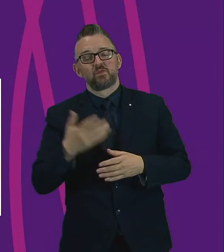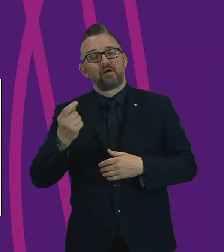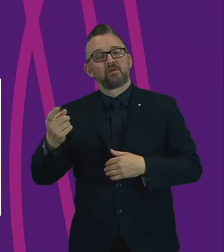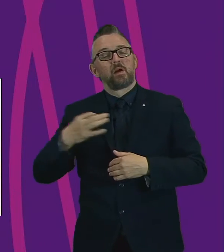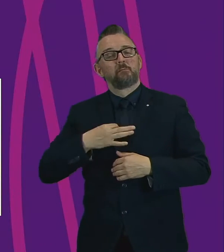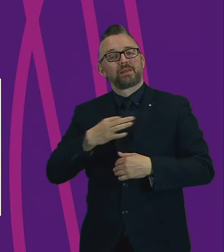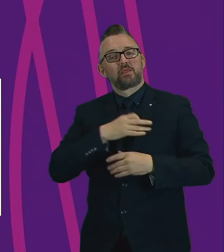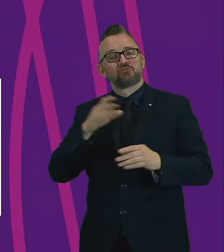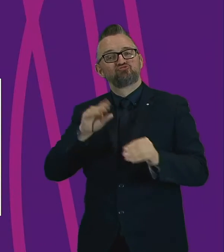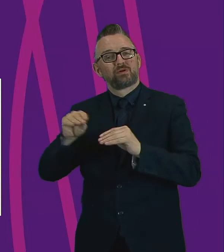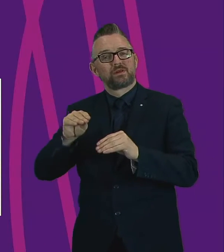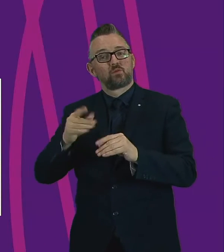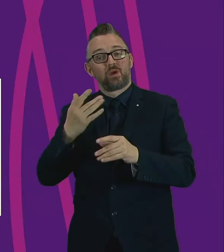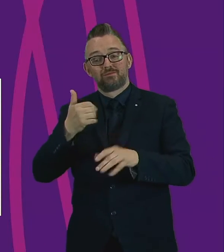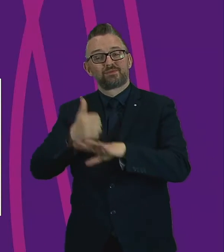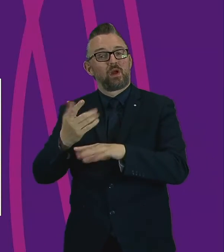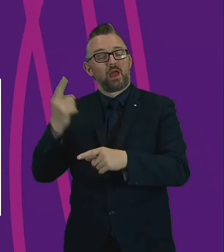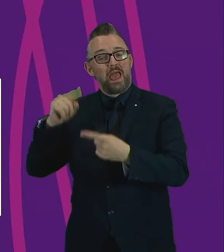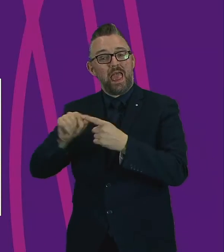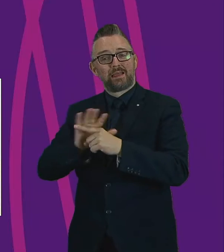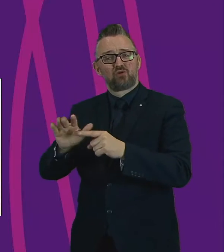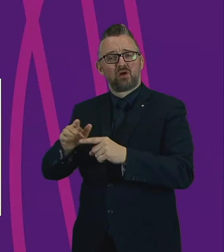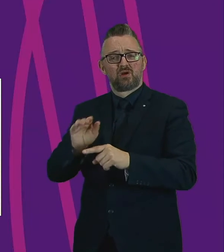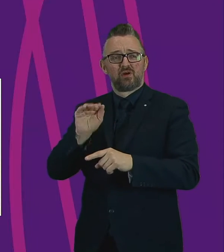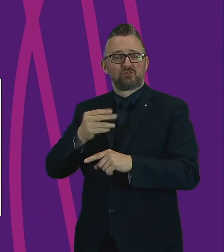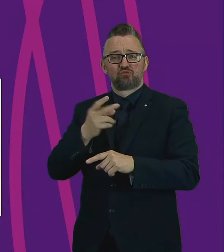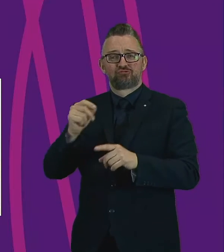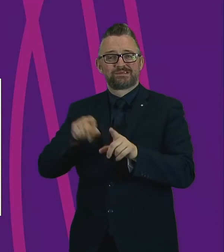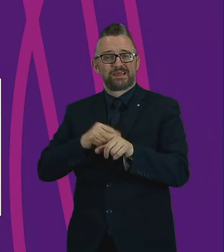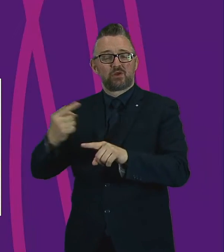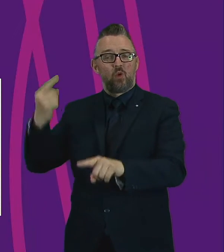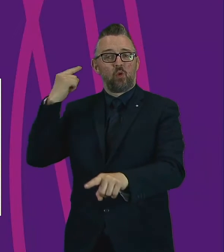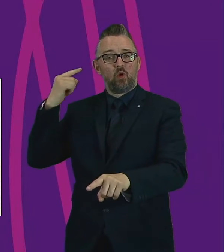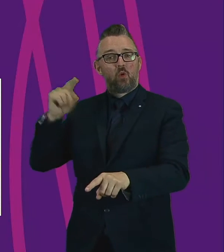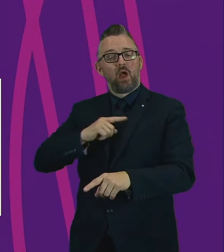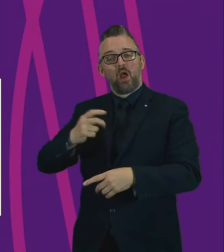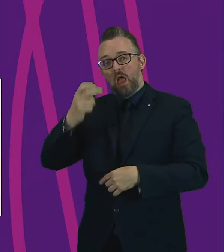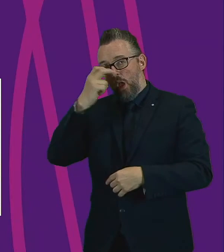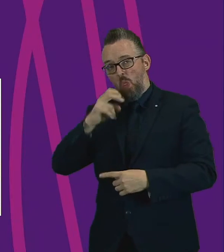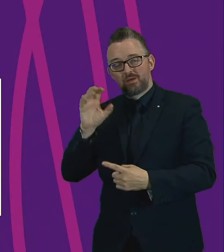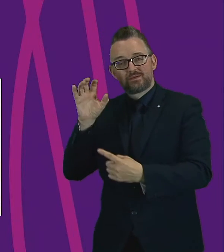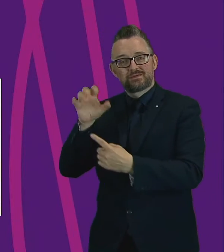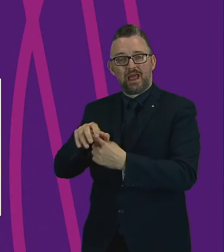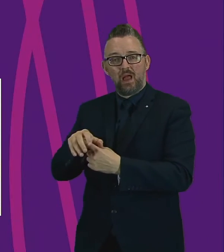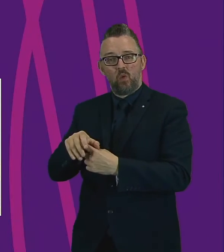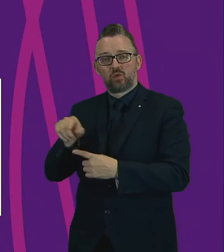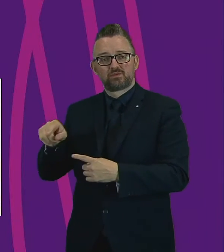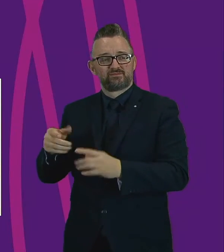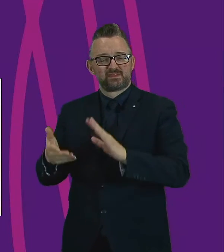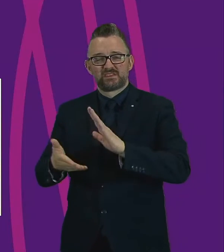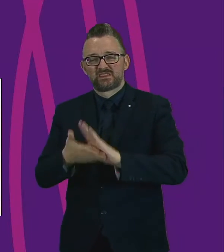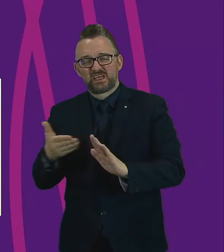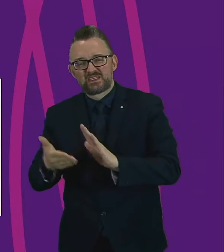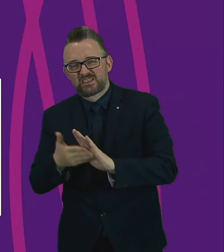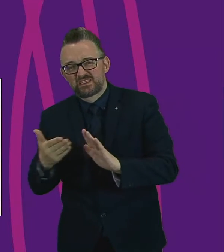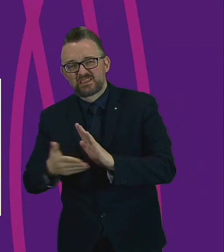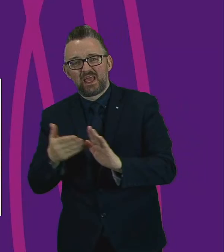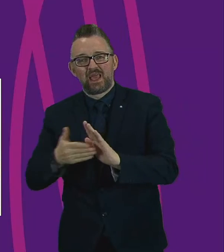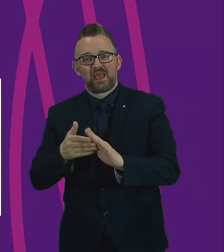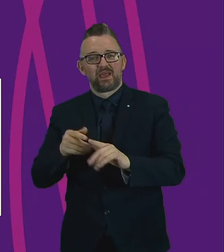Edinburgh hundreds of years ago. Why? Because the old town was desperately unsanitary and had